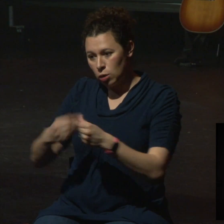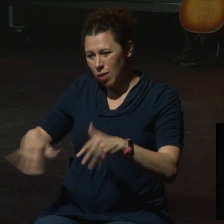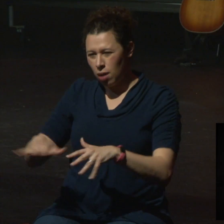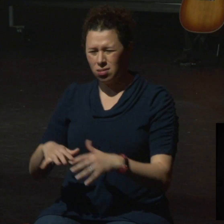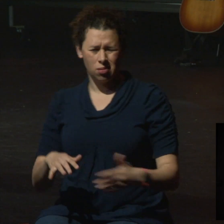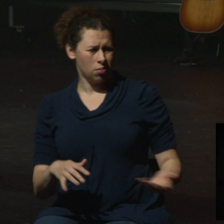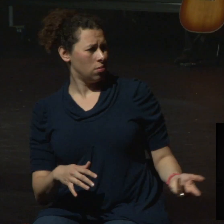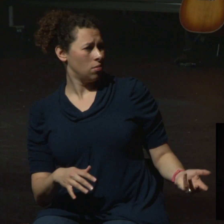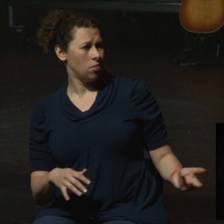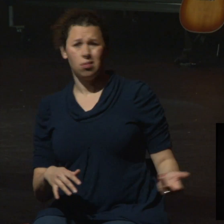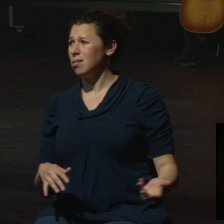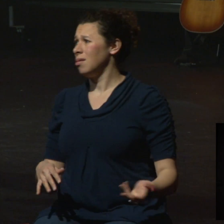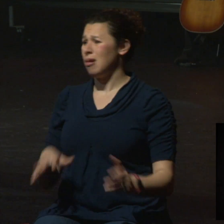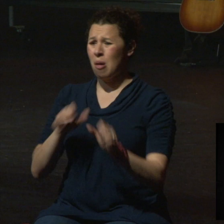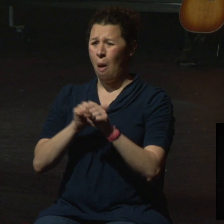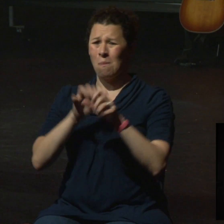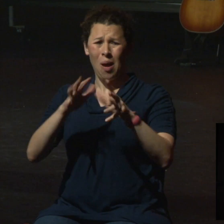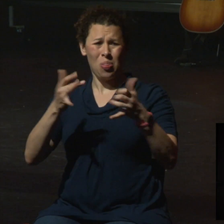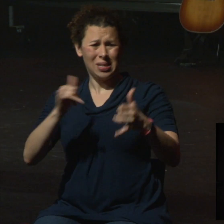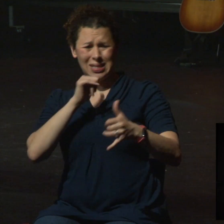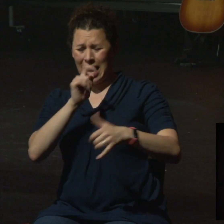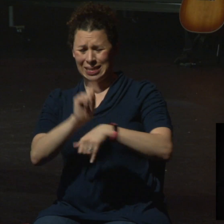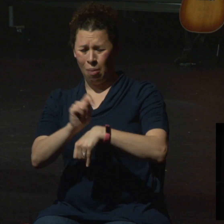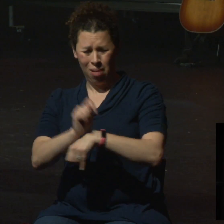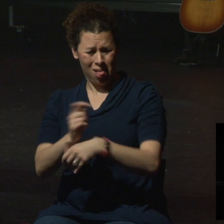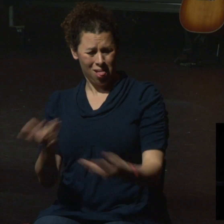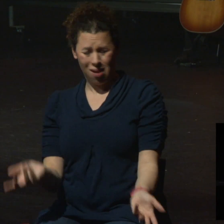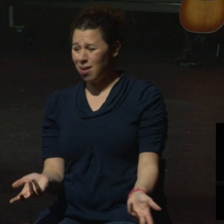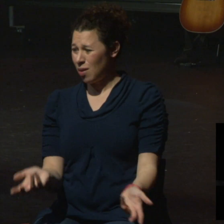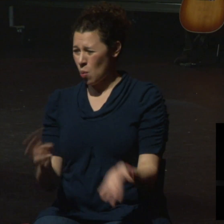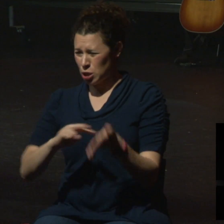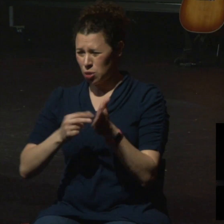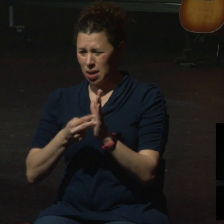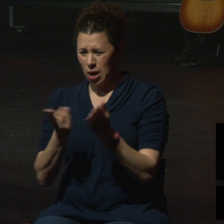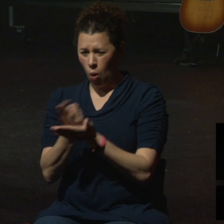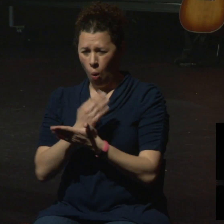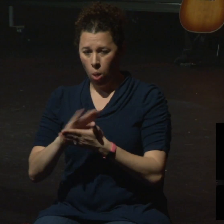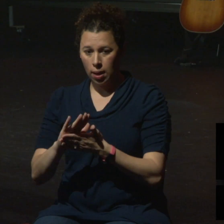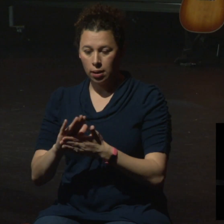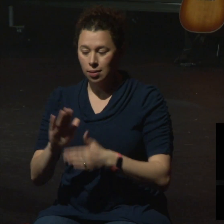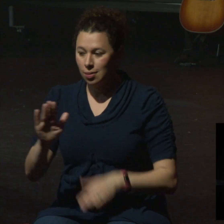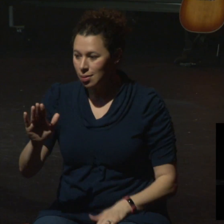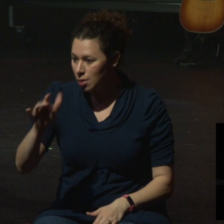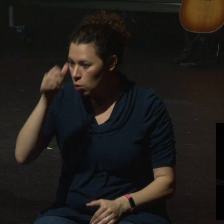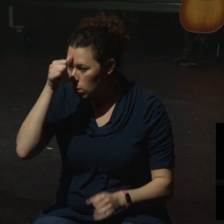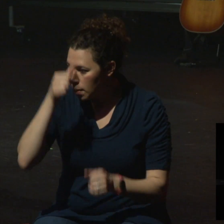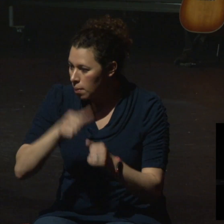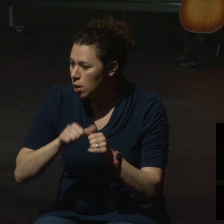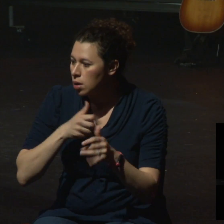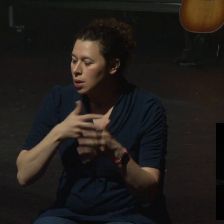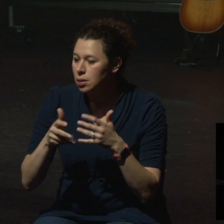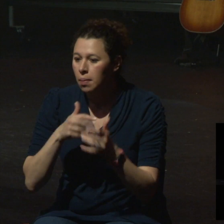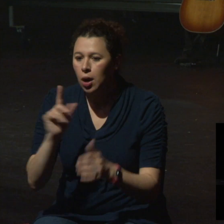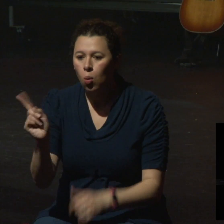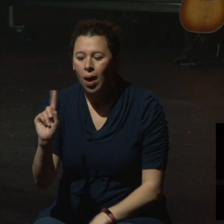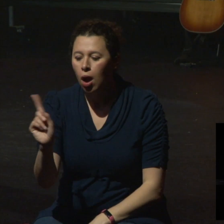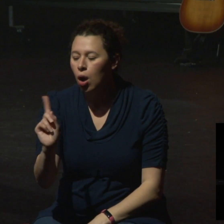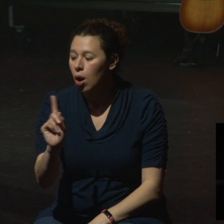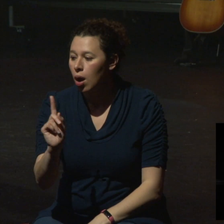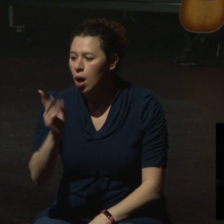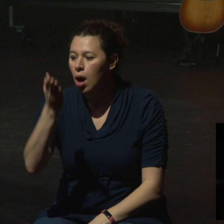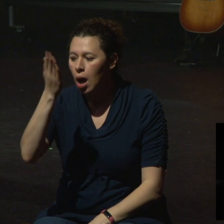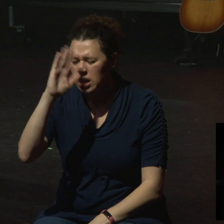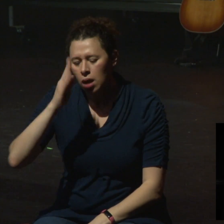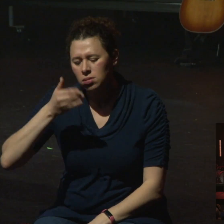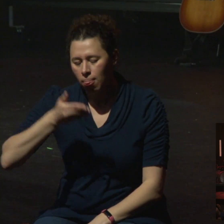mountain, middle of nowhere. What are you talking about holy ground? Because wherever God's presence is holy. It's not